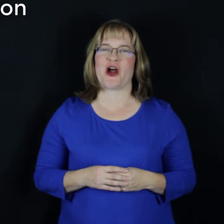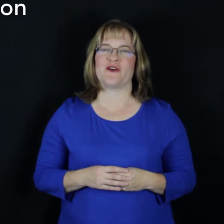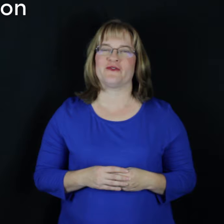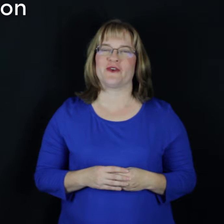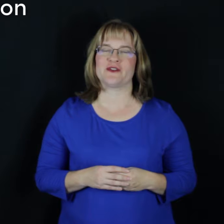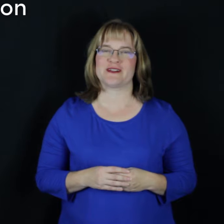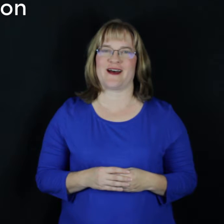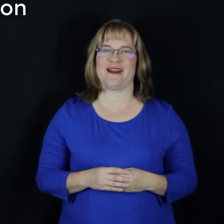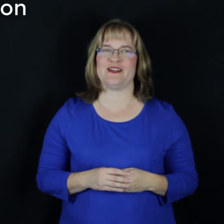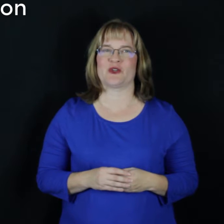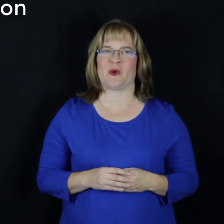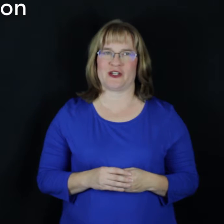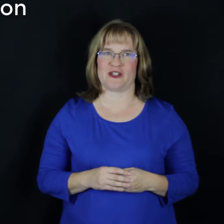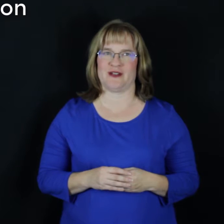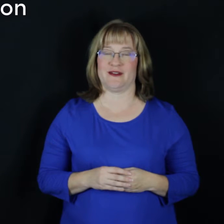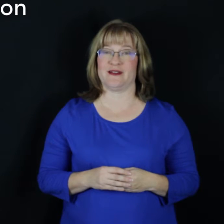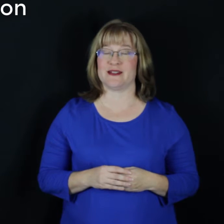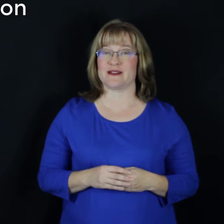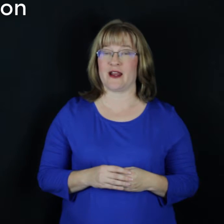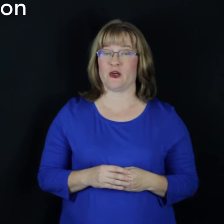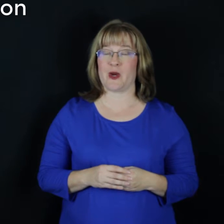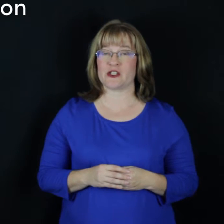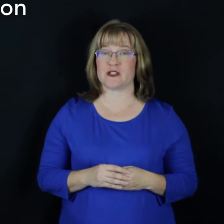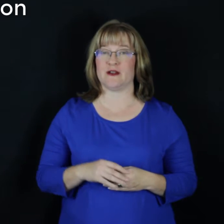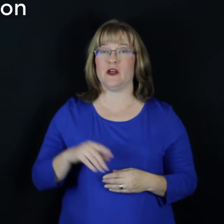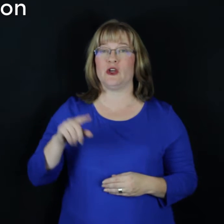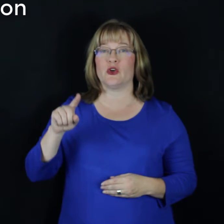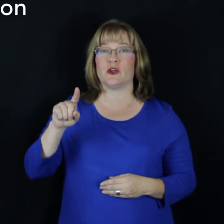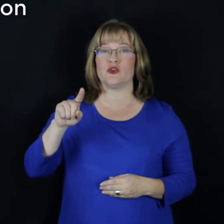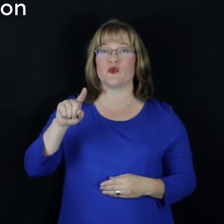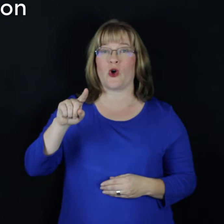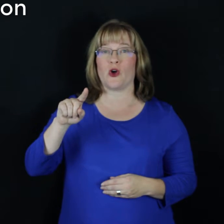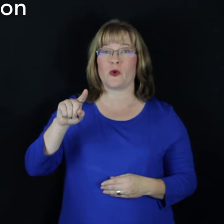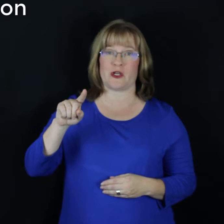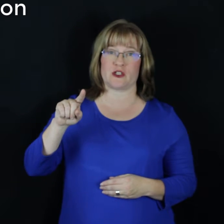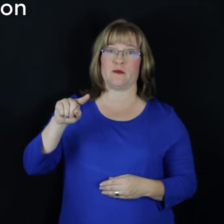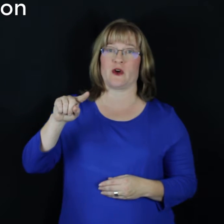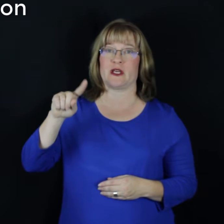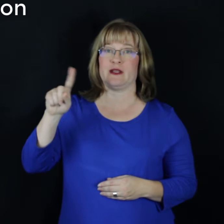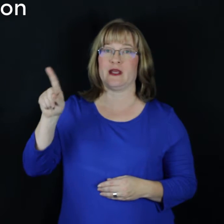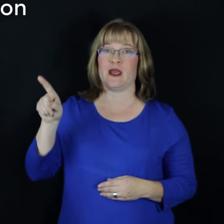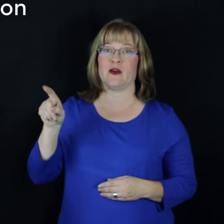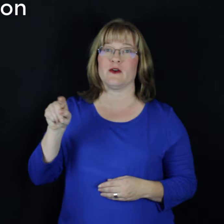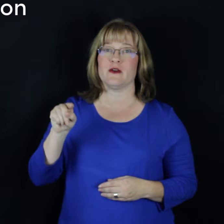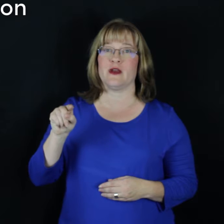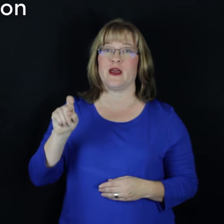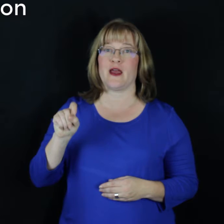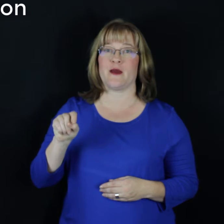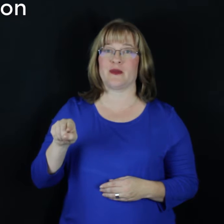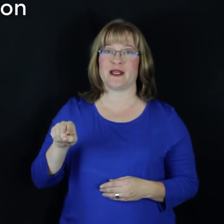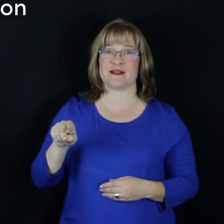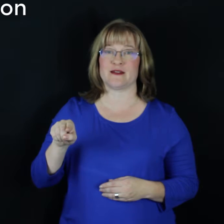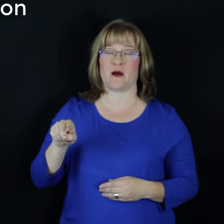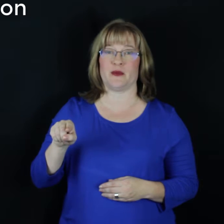Our first sign is question. To sign question, you're going to draw a question mark in the air and place the dot